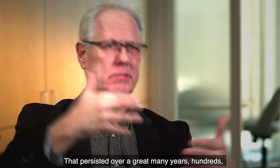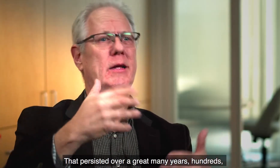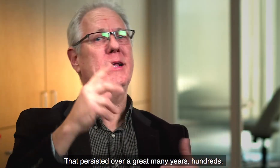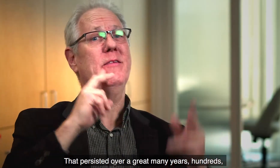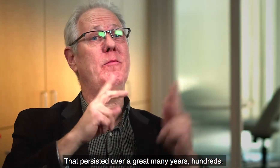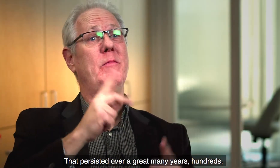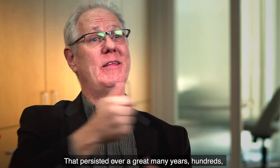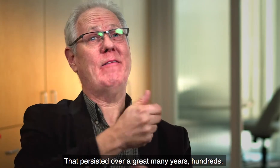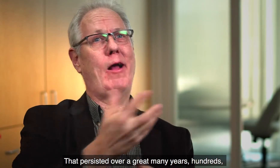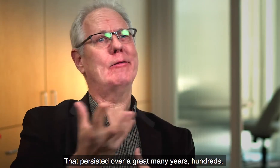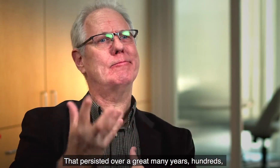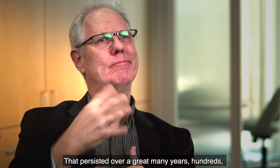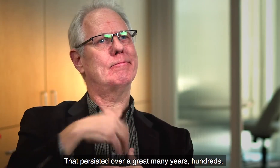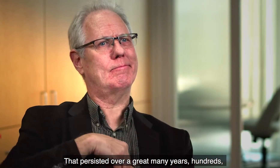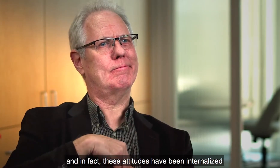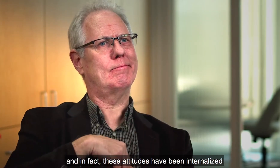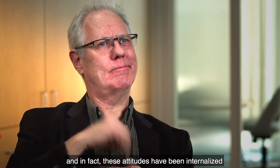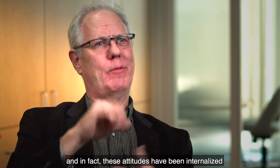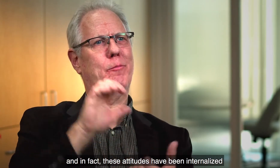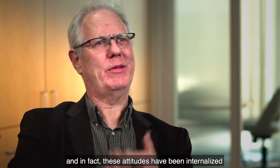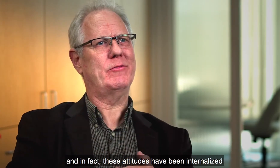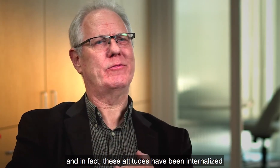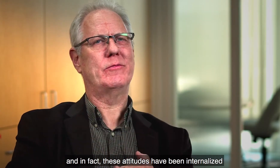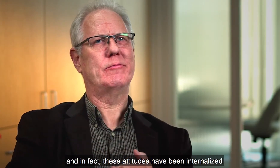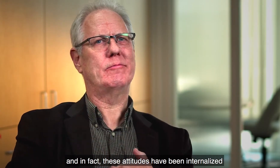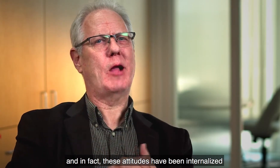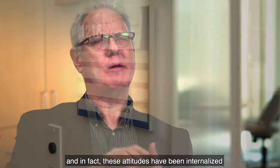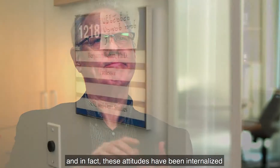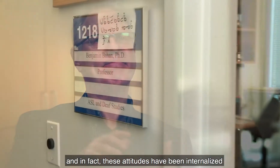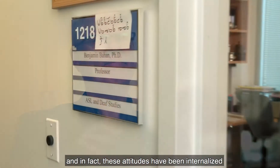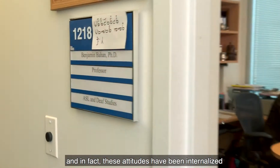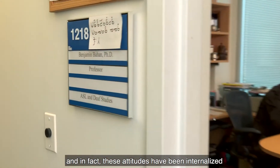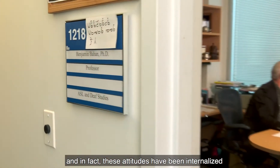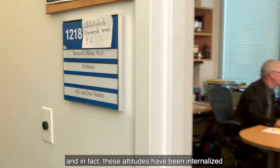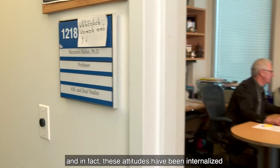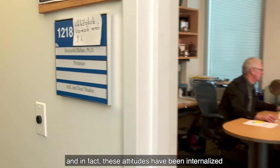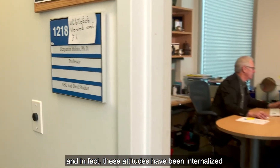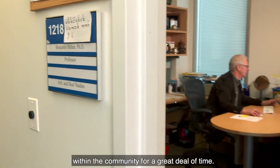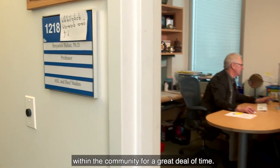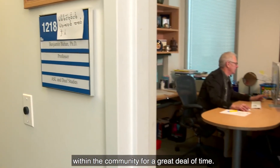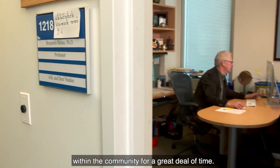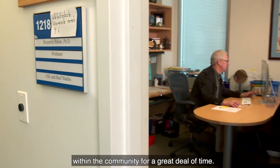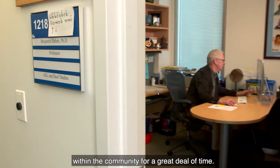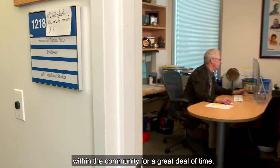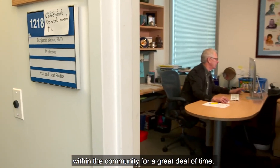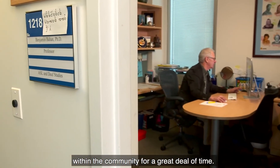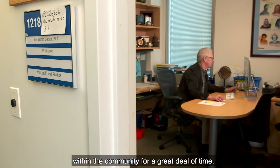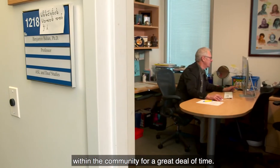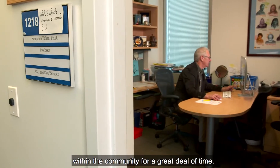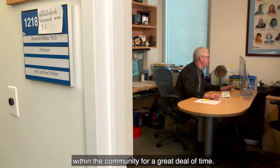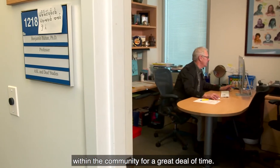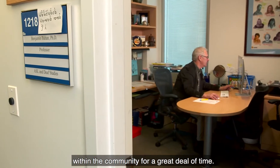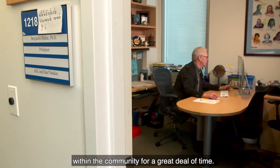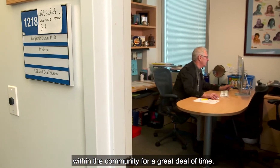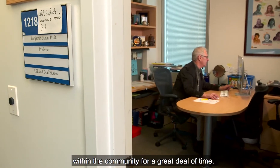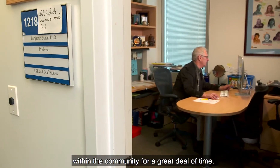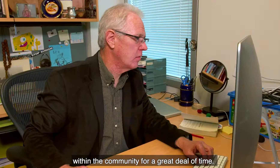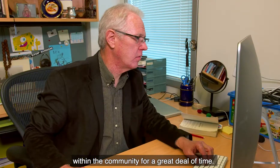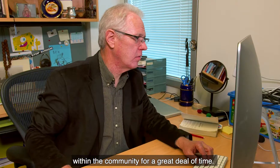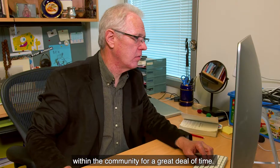great many years, hundreds, and in fact these attitudes have been internalized within the community for a great deal of time